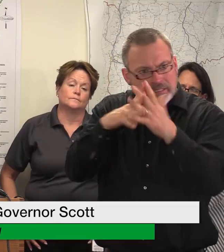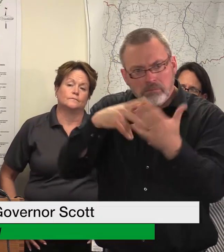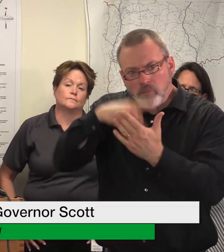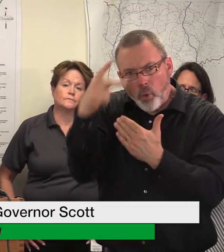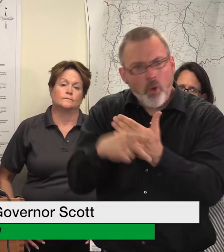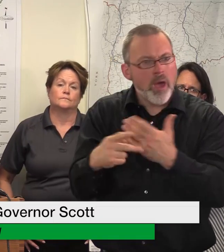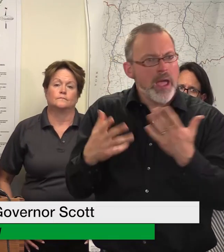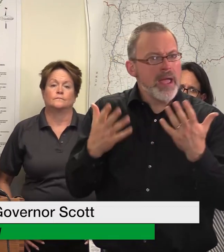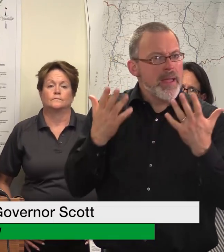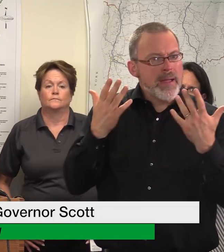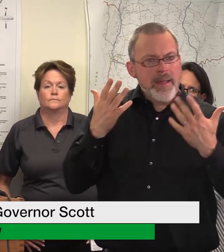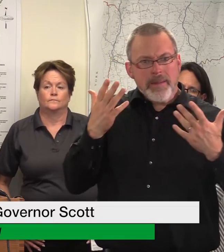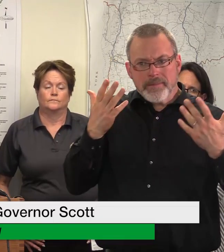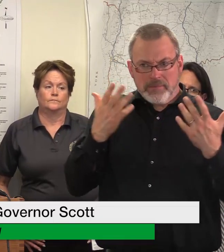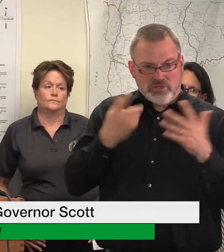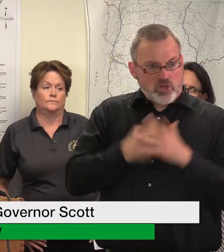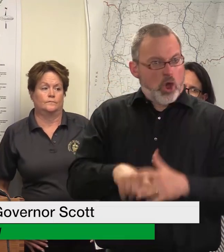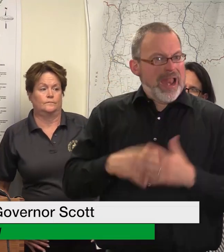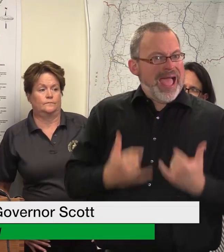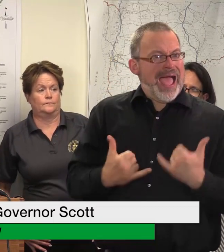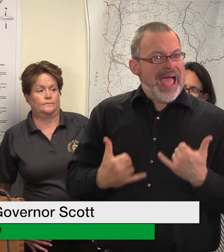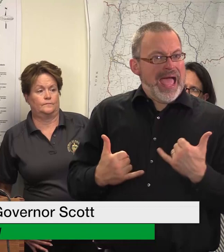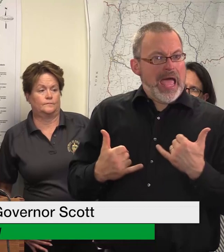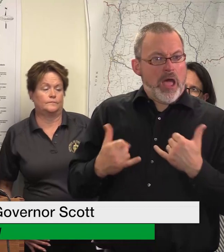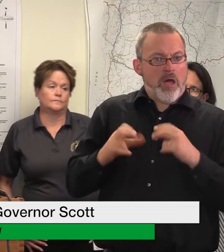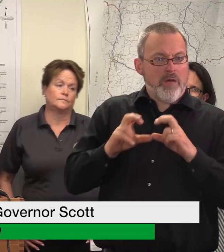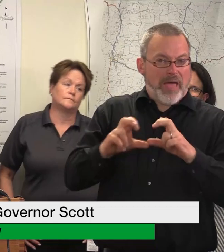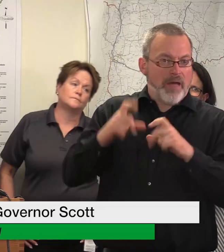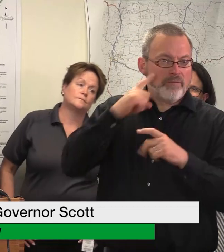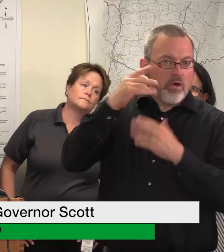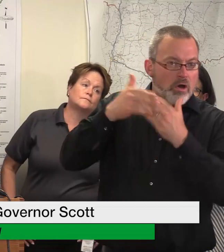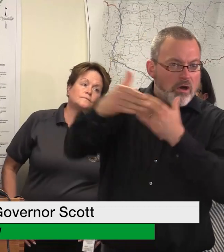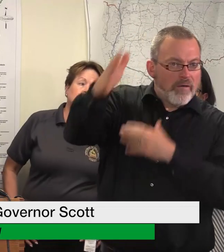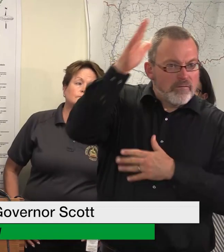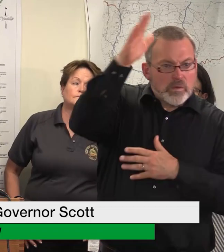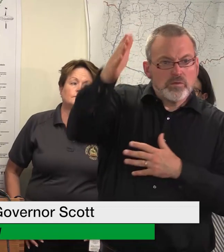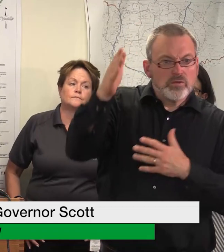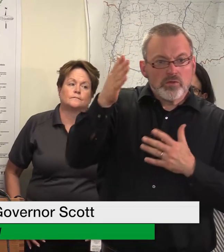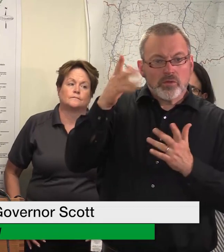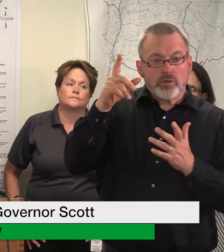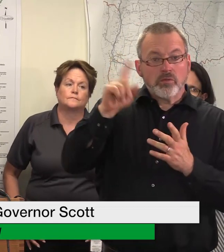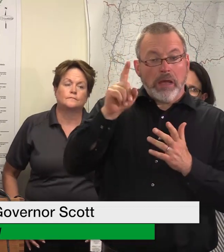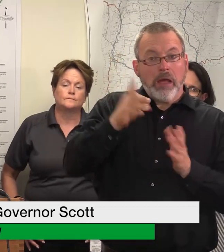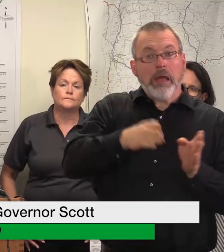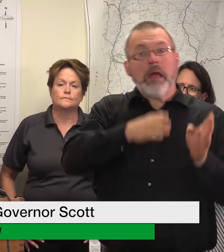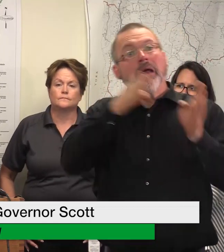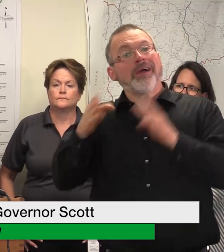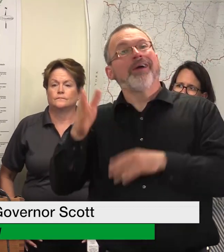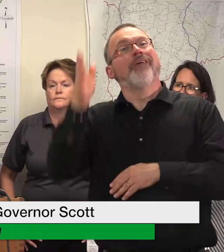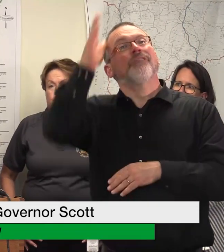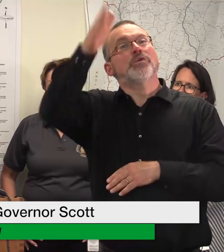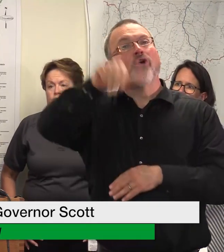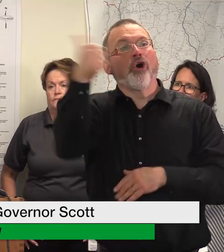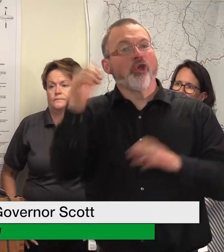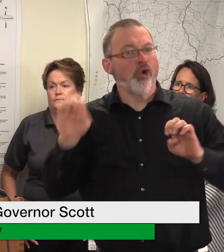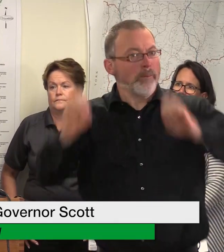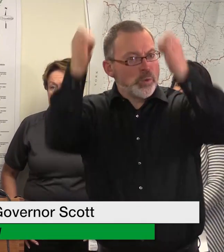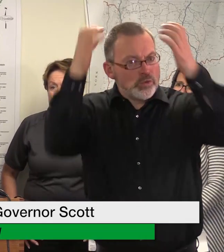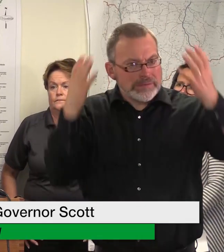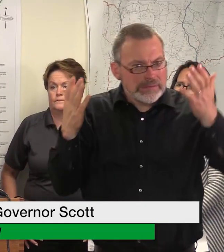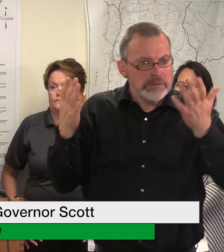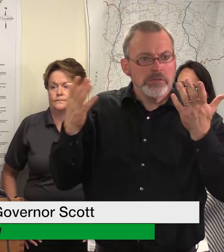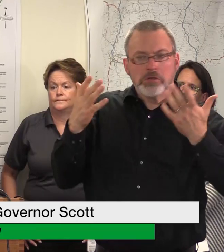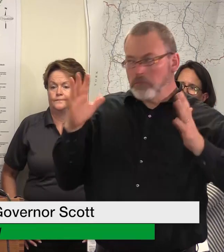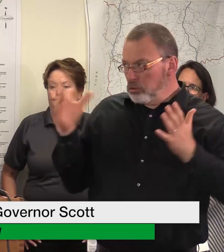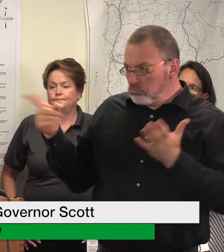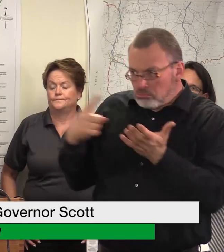now, but we need that money for this emergency situation. Is that part of the discussion that's going on?